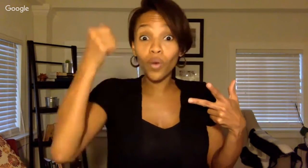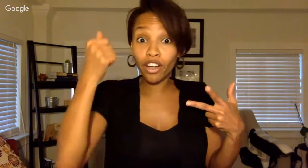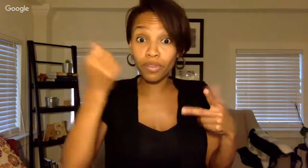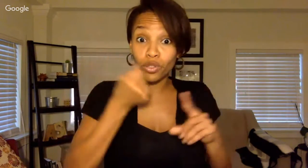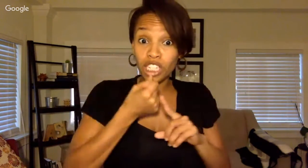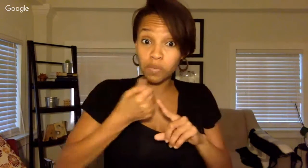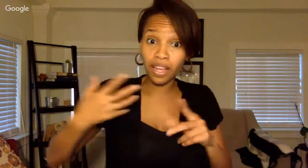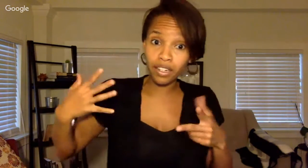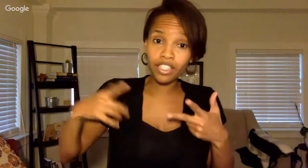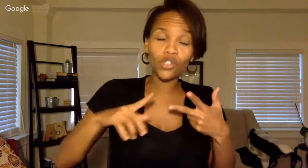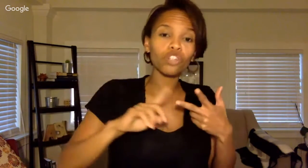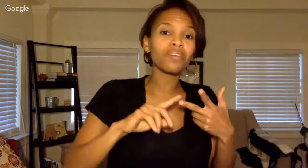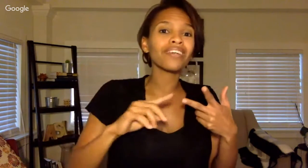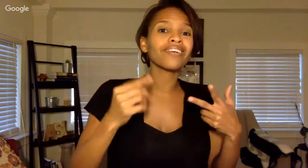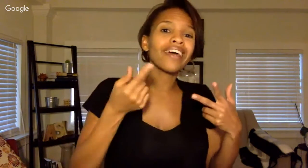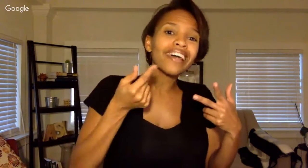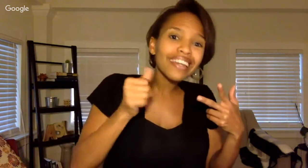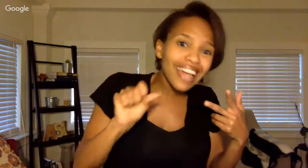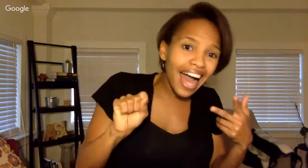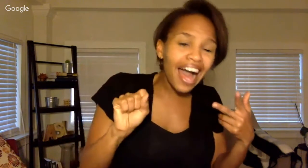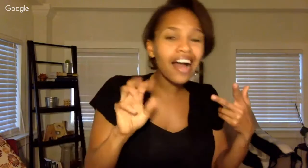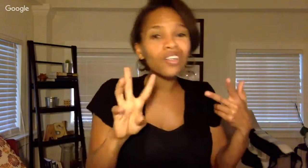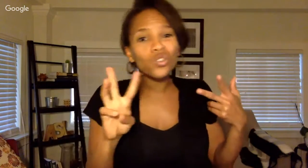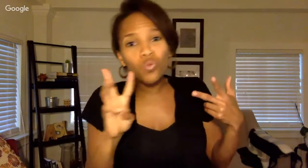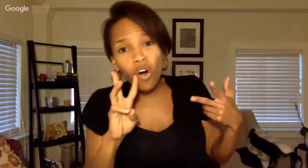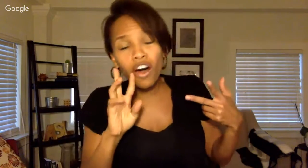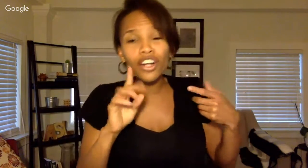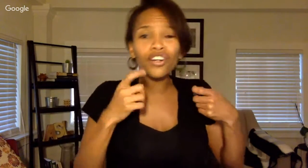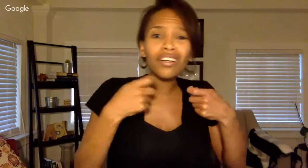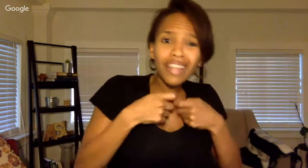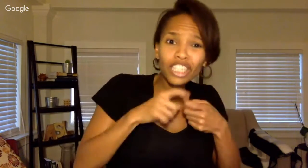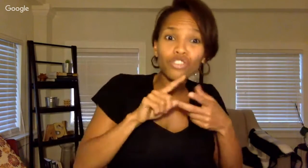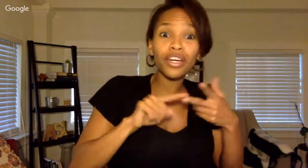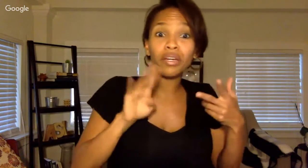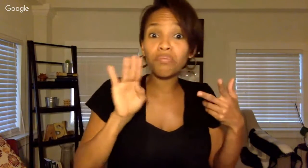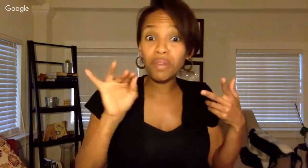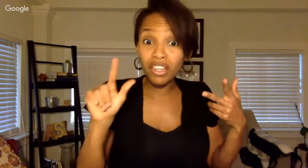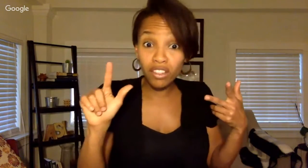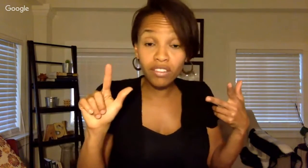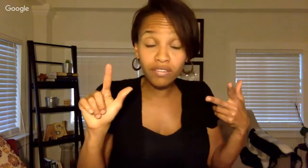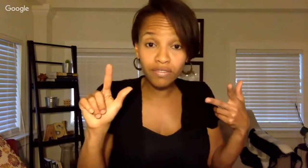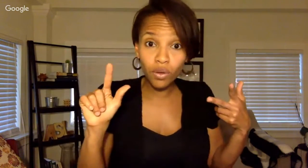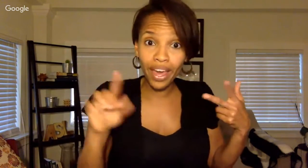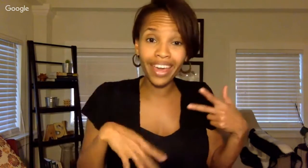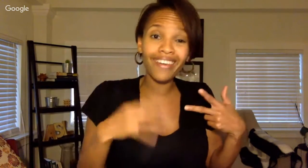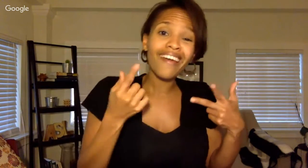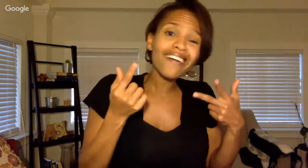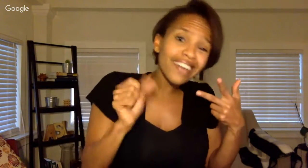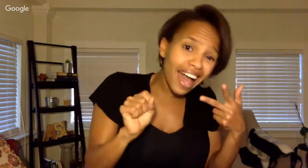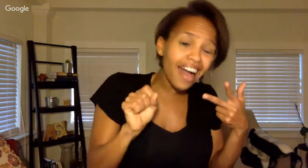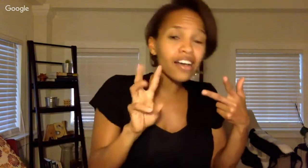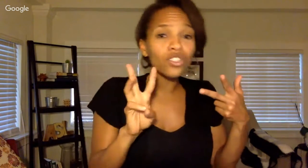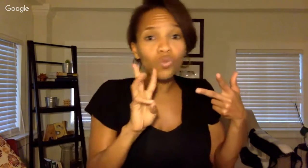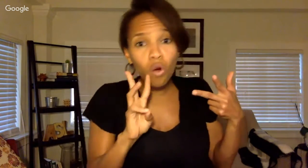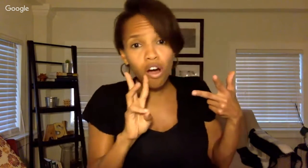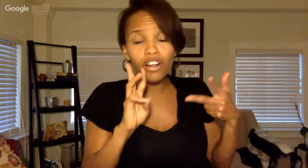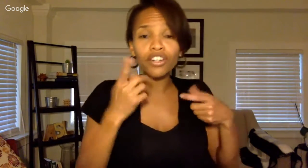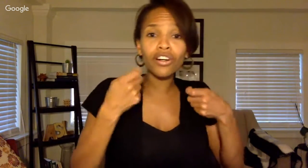would be to expand on it. So it would be gas, water, electric bill, okay? Gas, water,